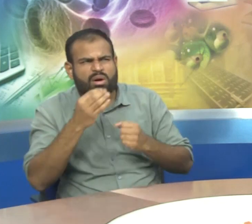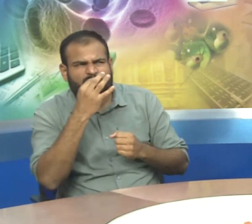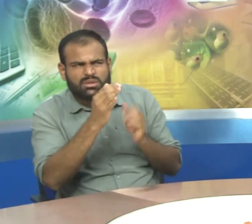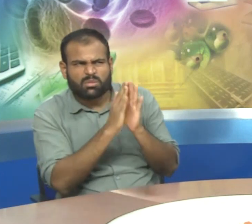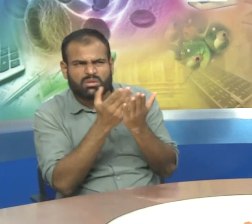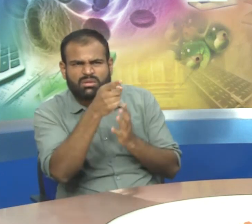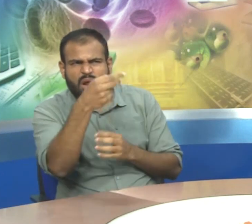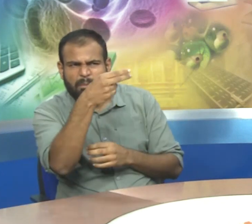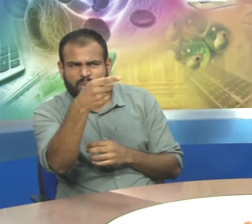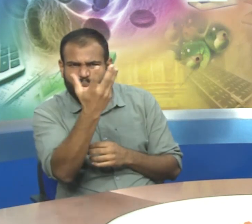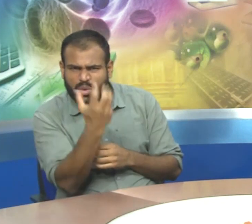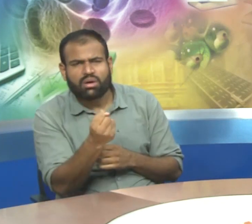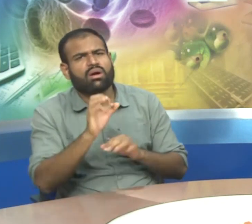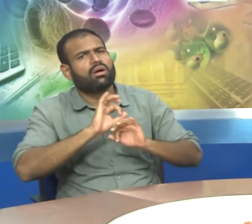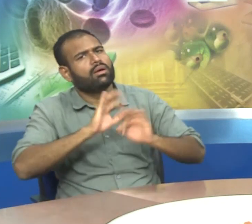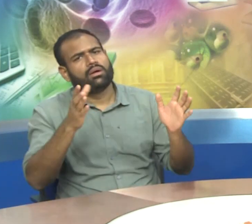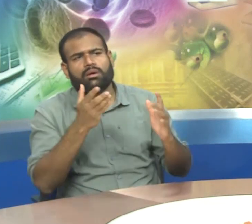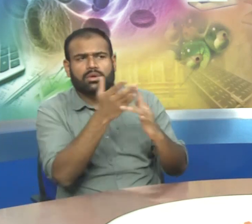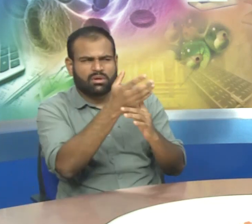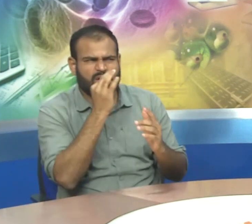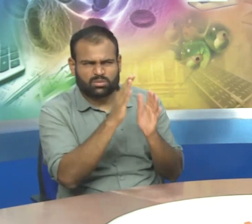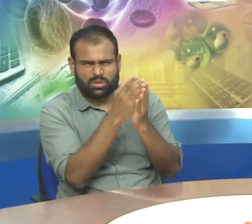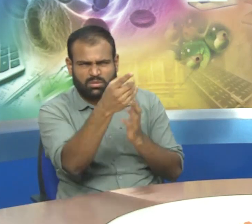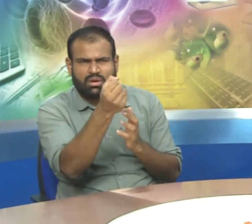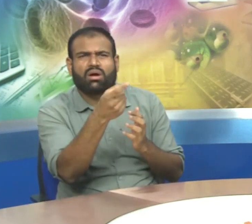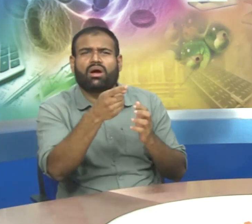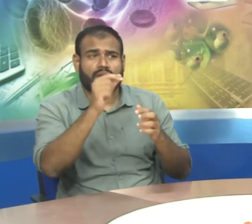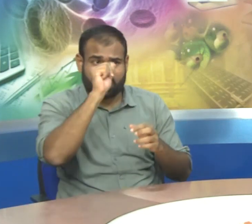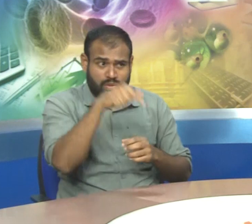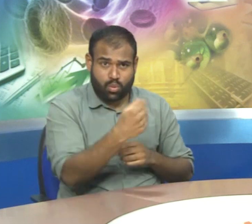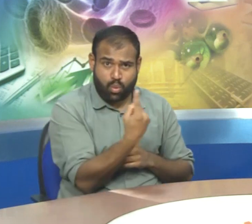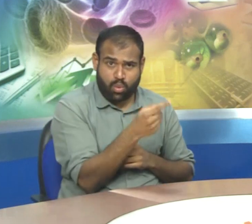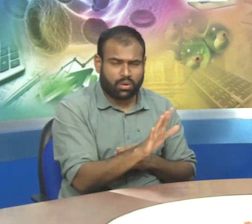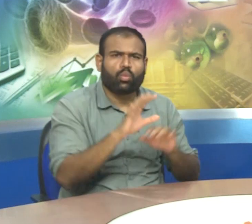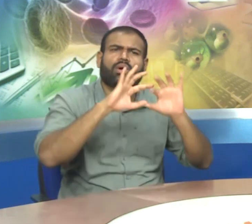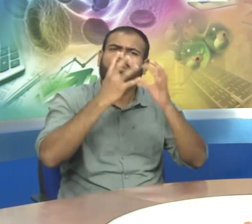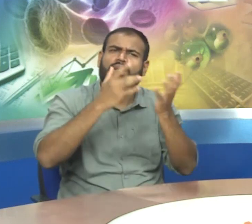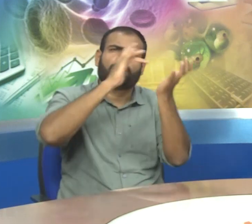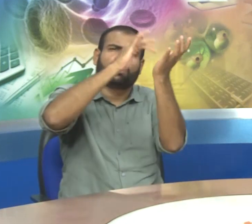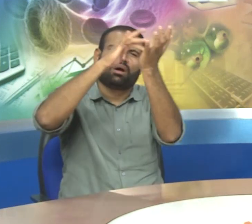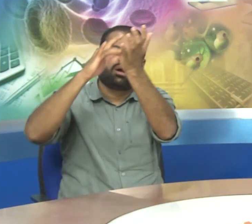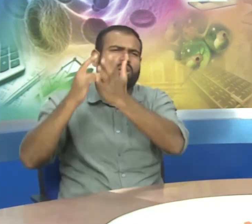of a journal article, a dissertation or a report, etc., published anywhere in the